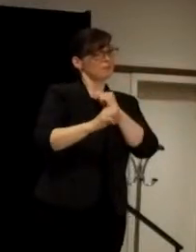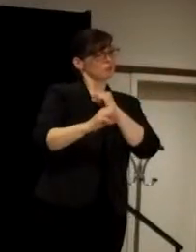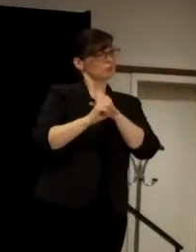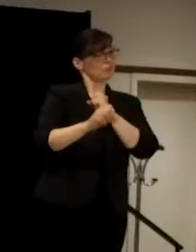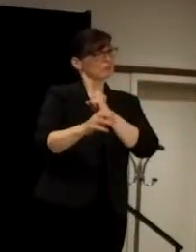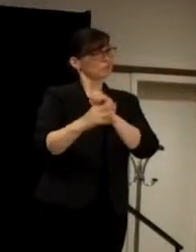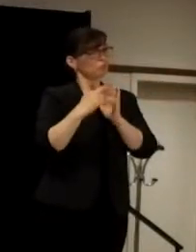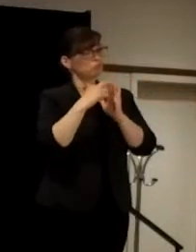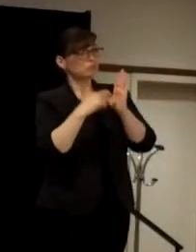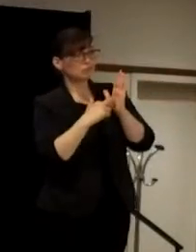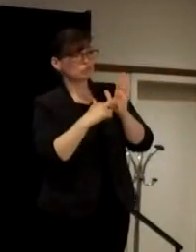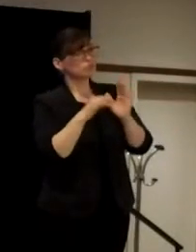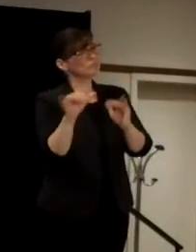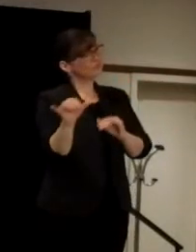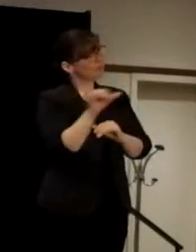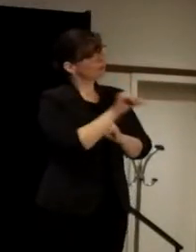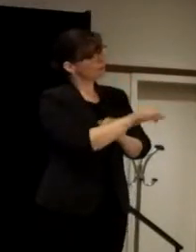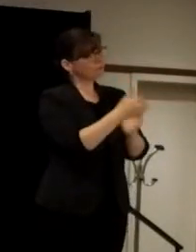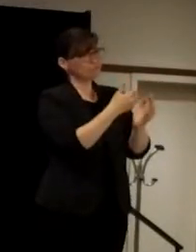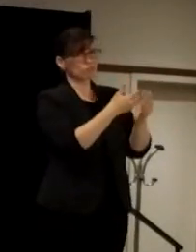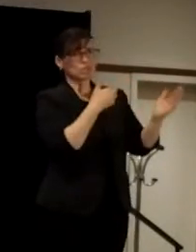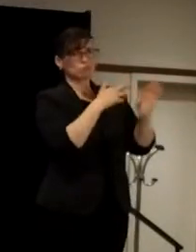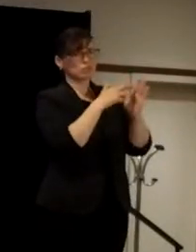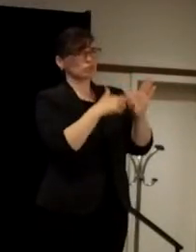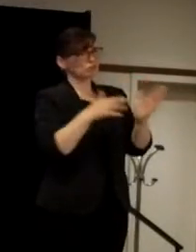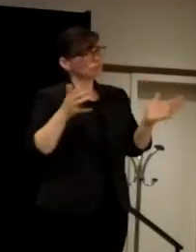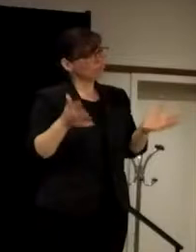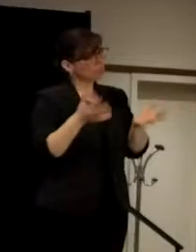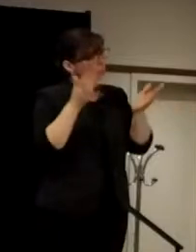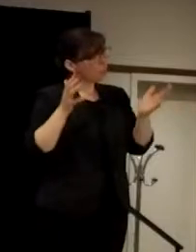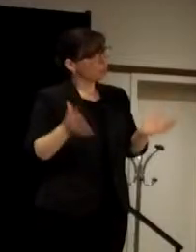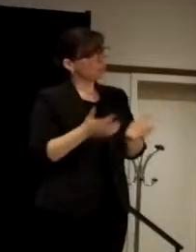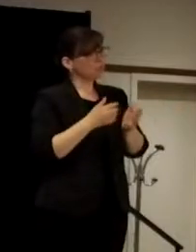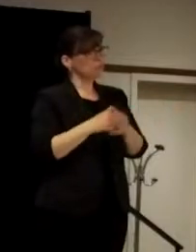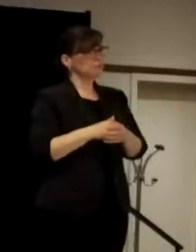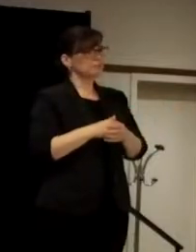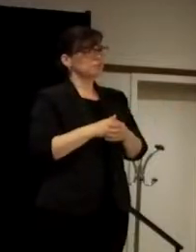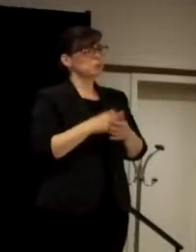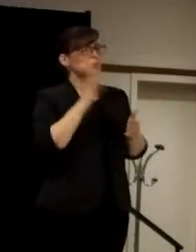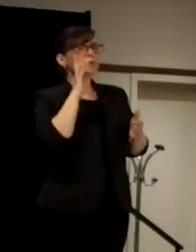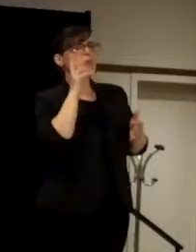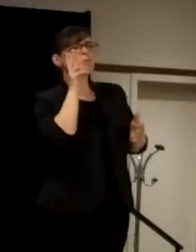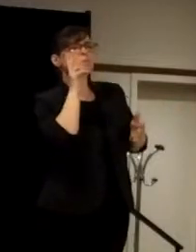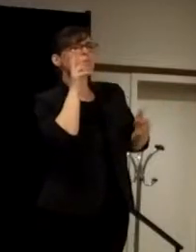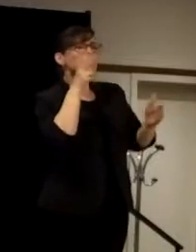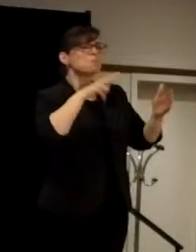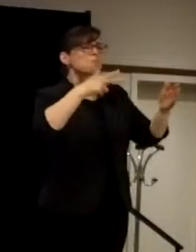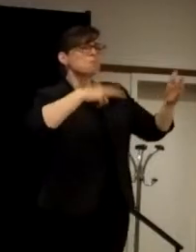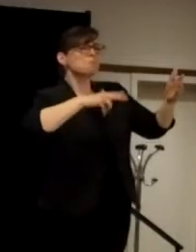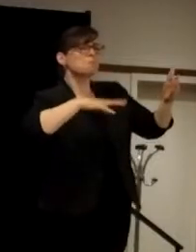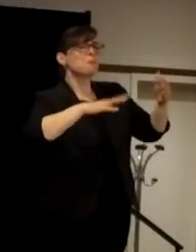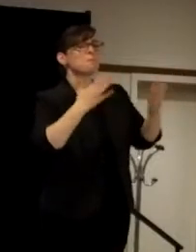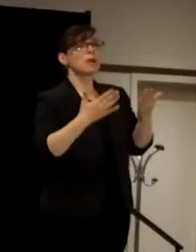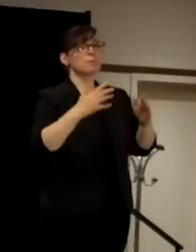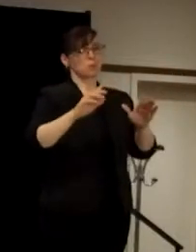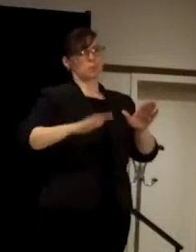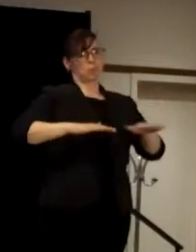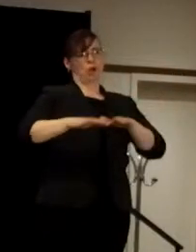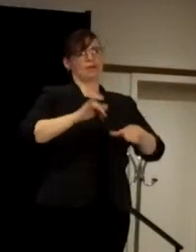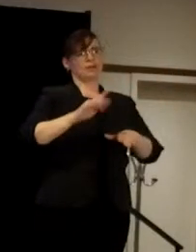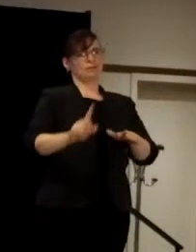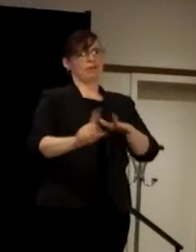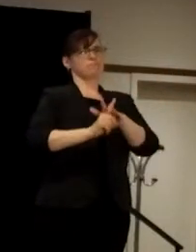we probably will allow walk-ups at this point as well. Are they registering on the county website?